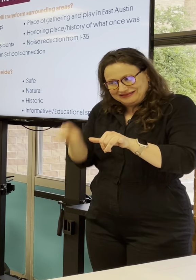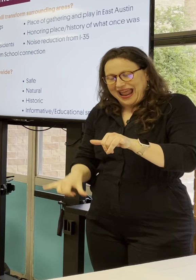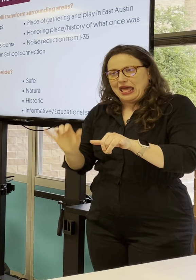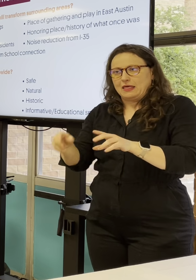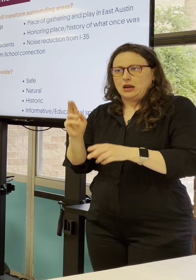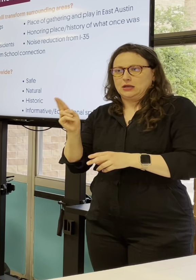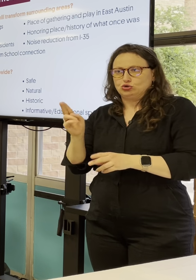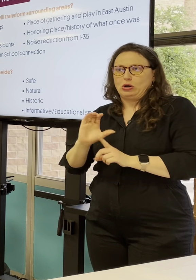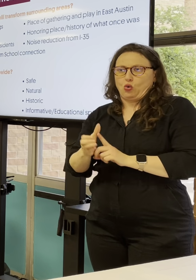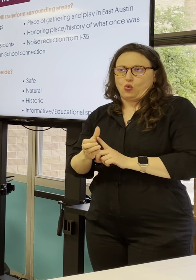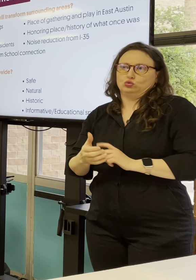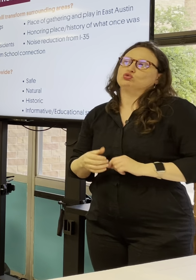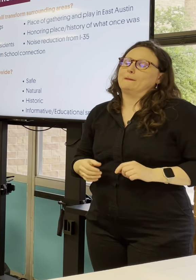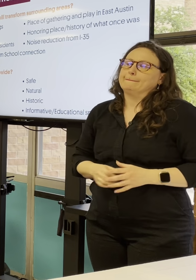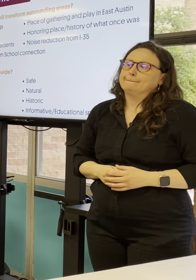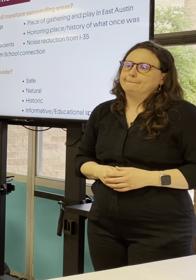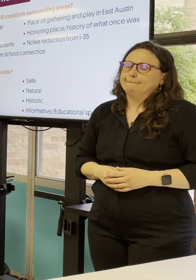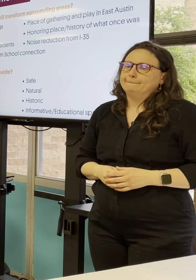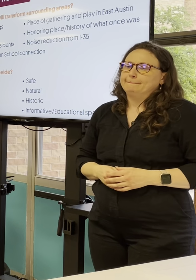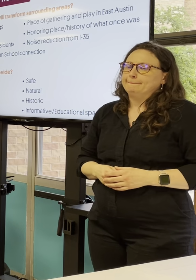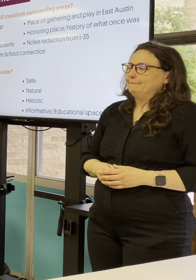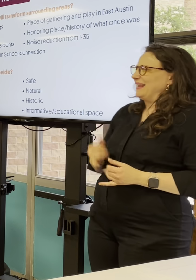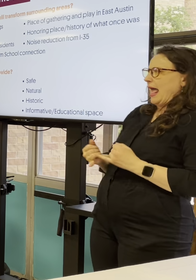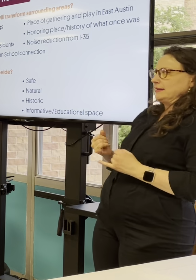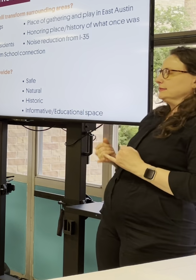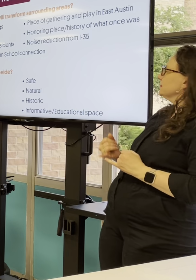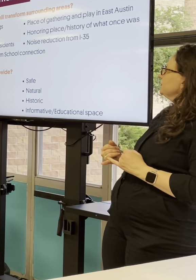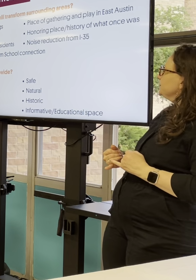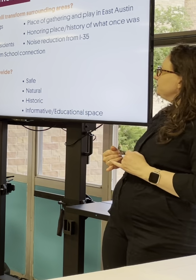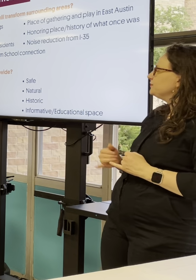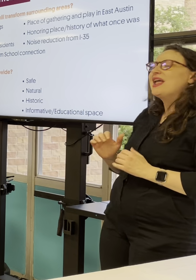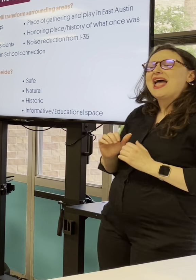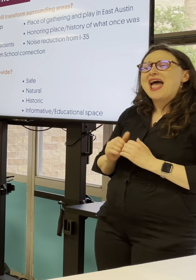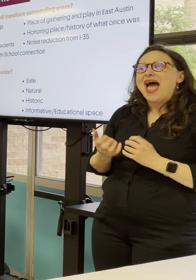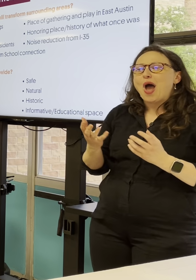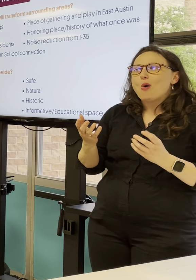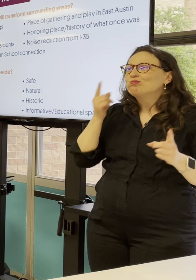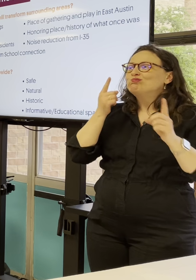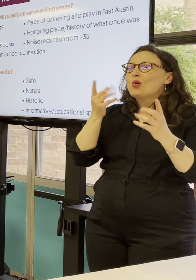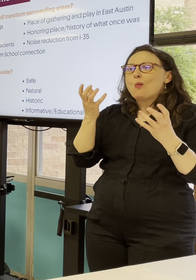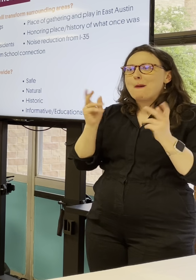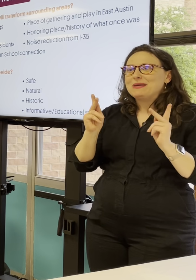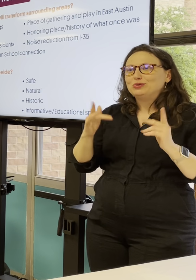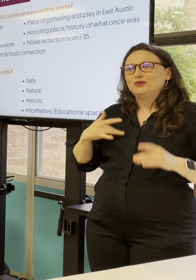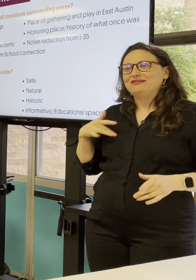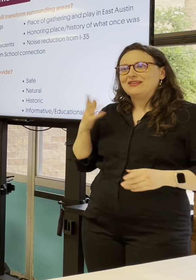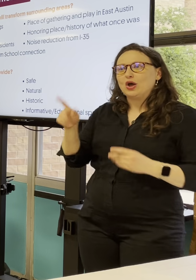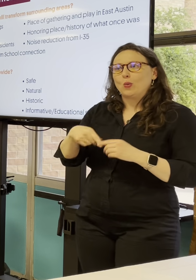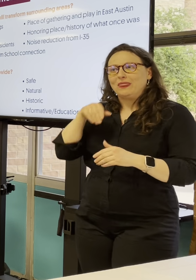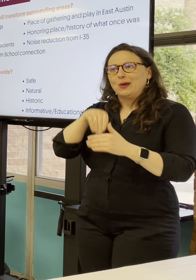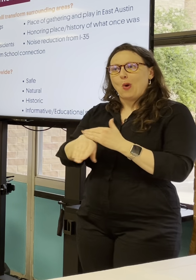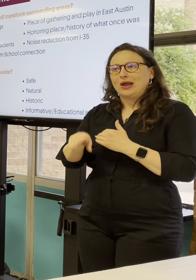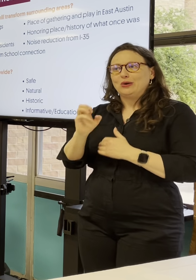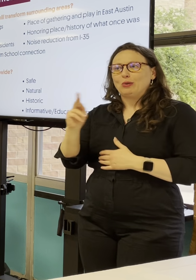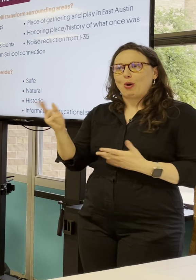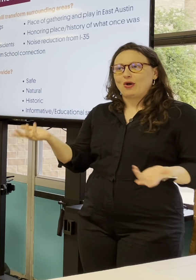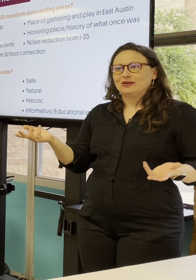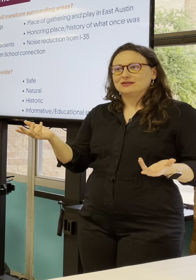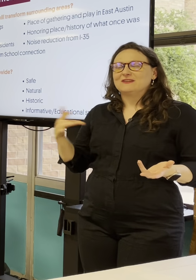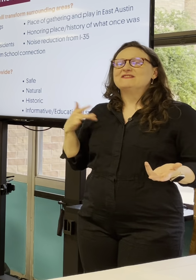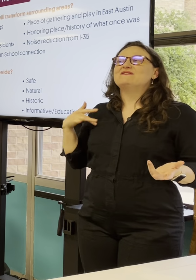history? And then at the end, how do we want folks to feel? The moment they walk into this park, what is